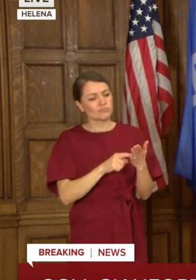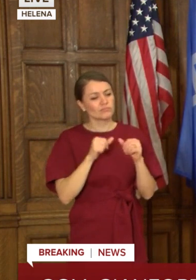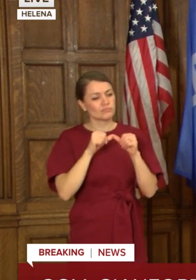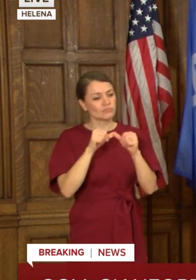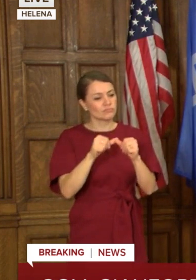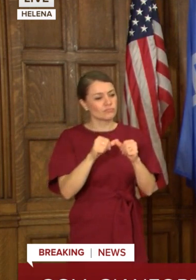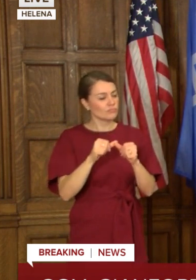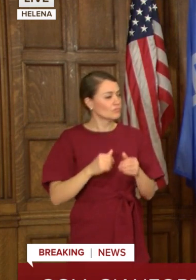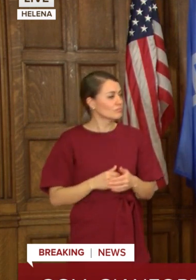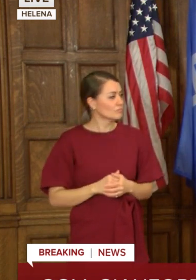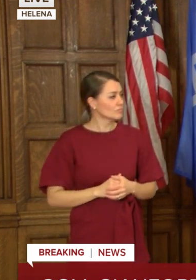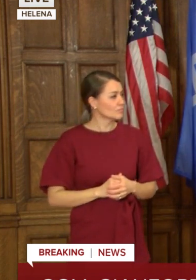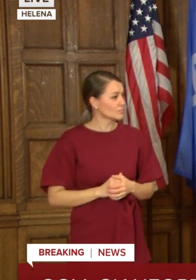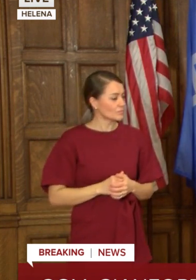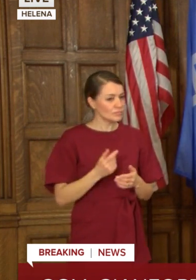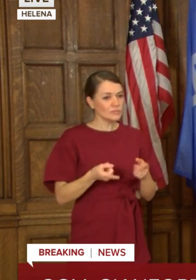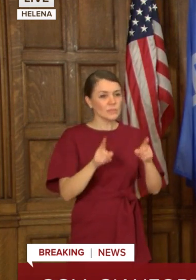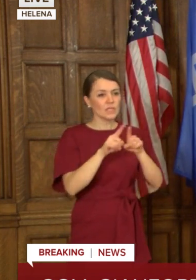online?